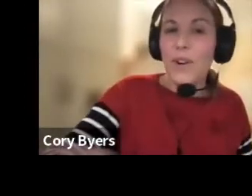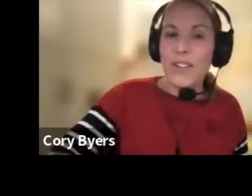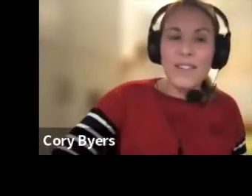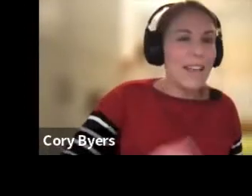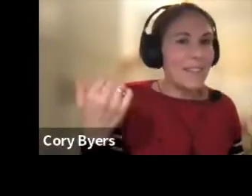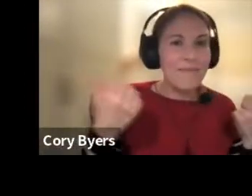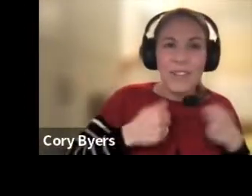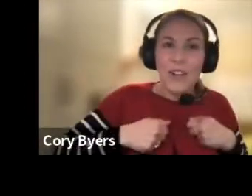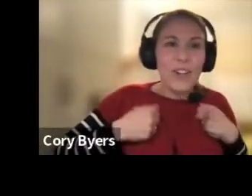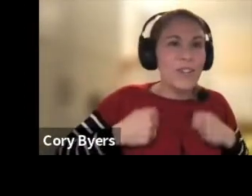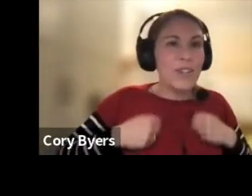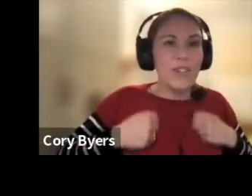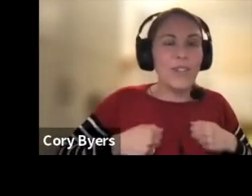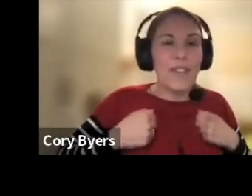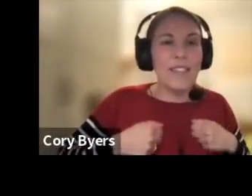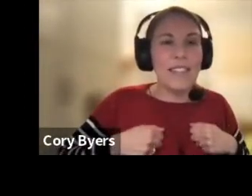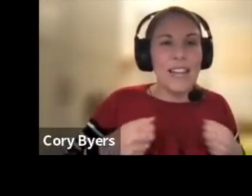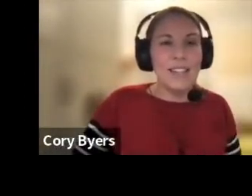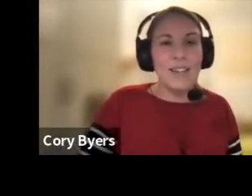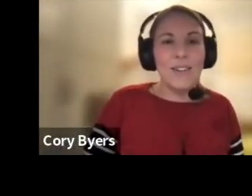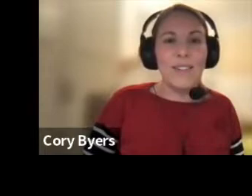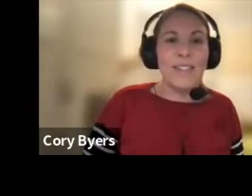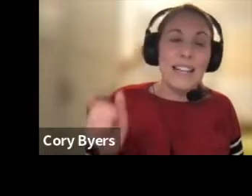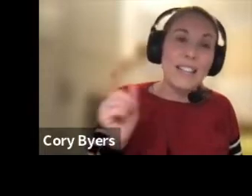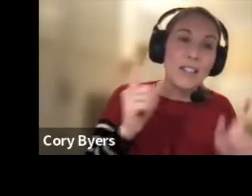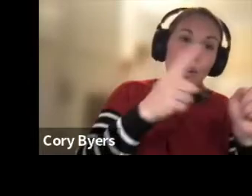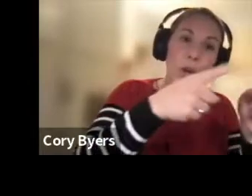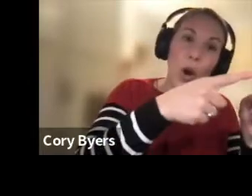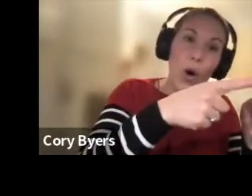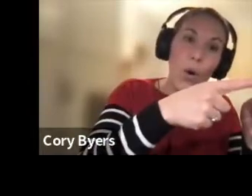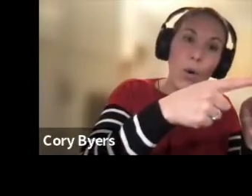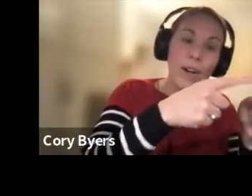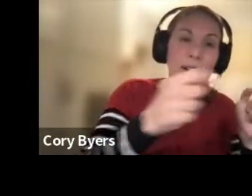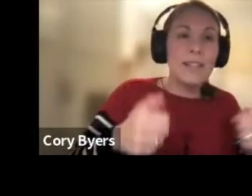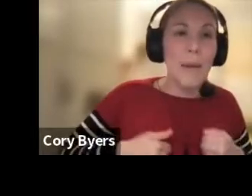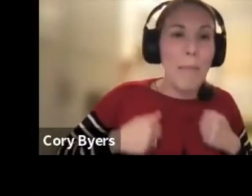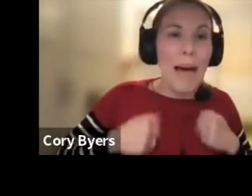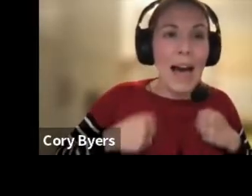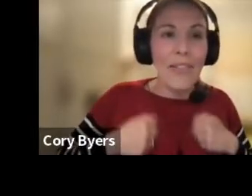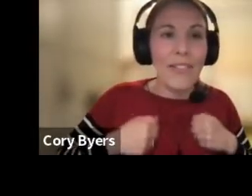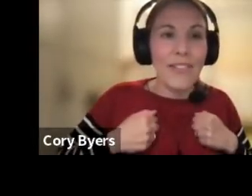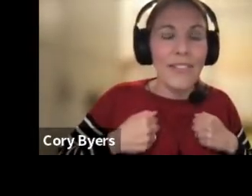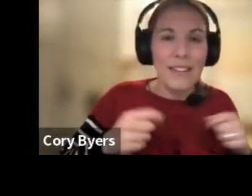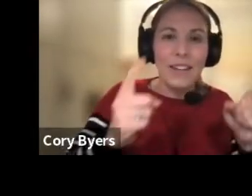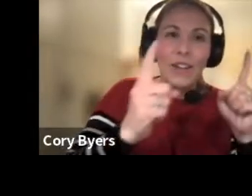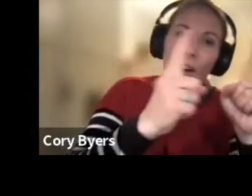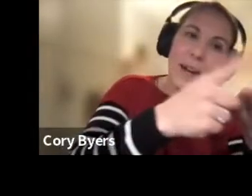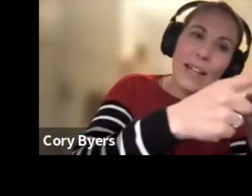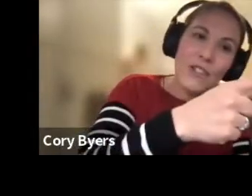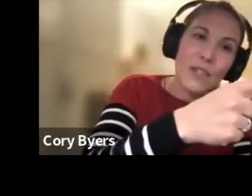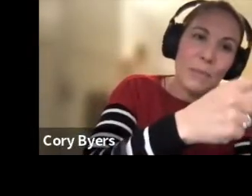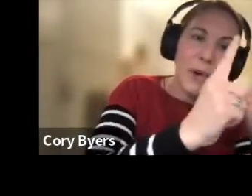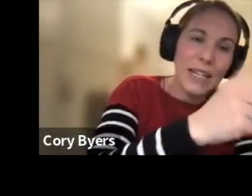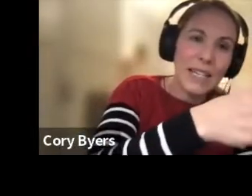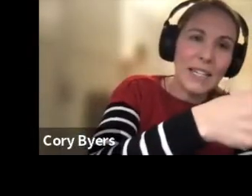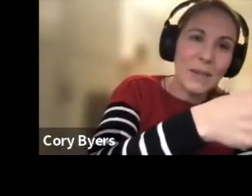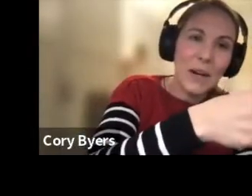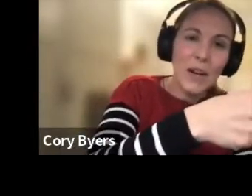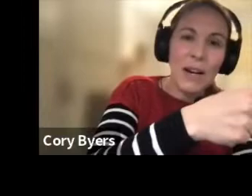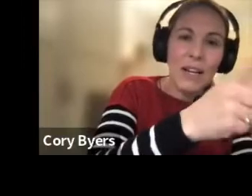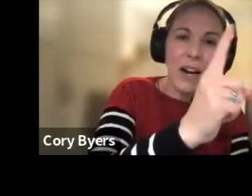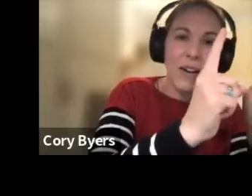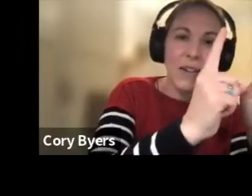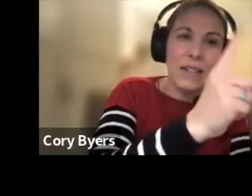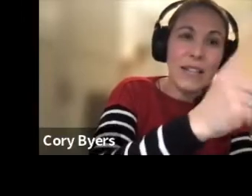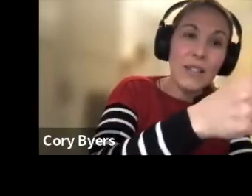are words that, you know, you do throughout the day. So let's go to the bath. Going is just pointing to where